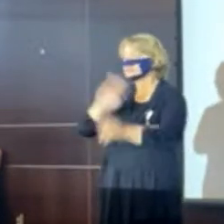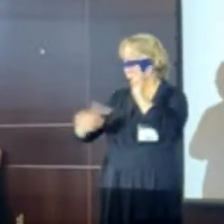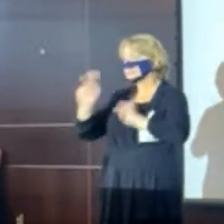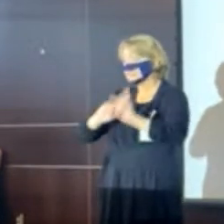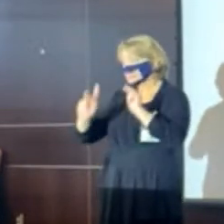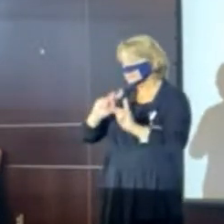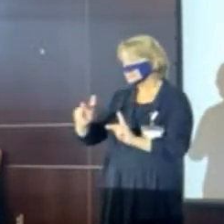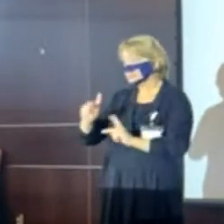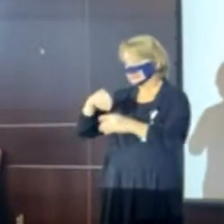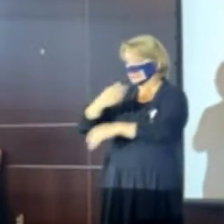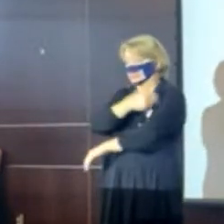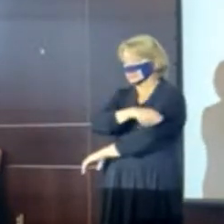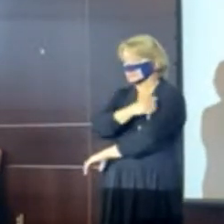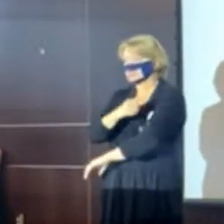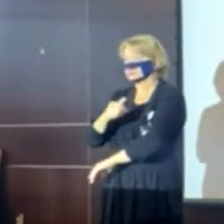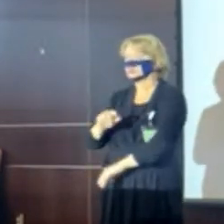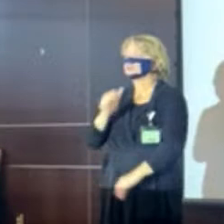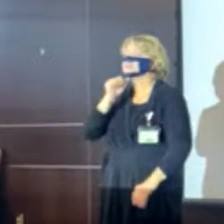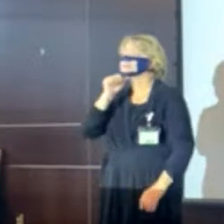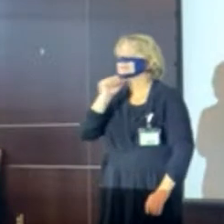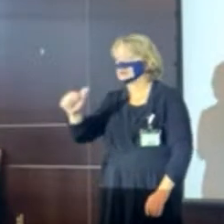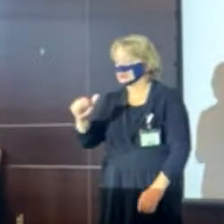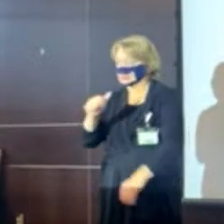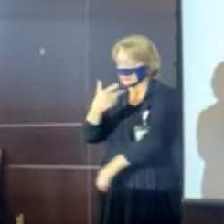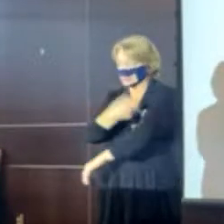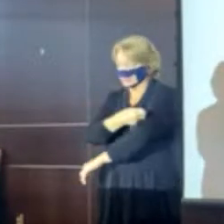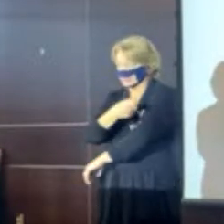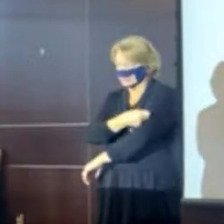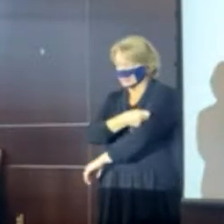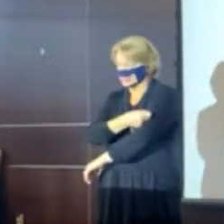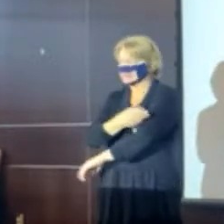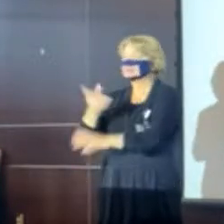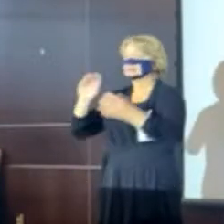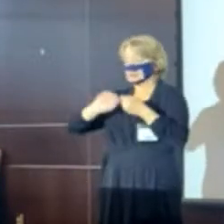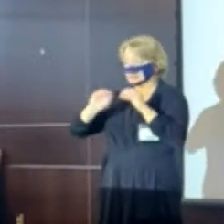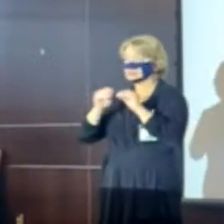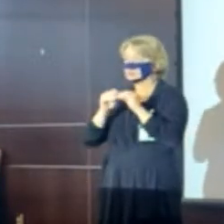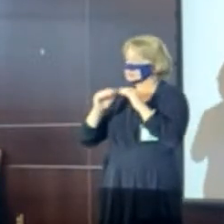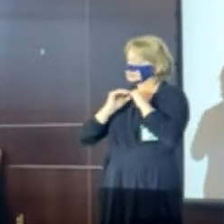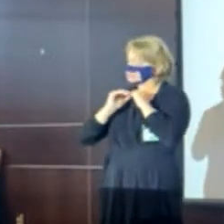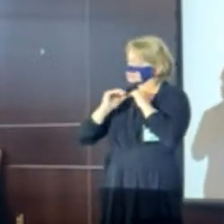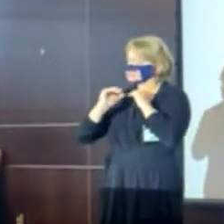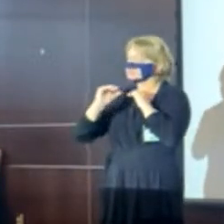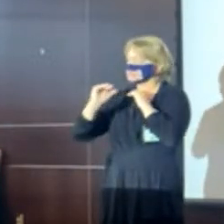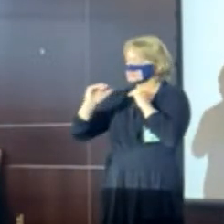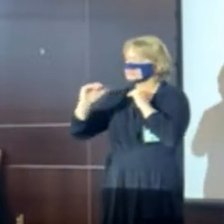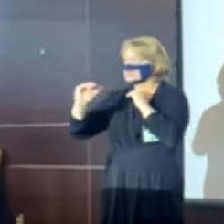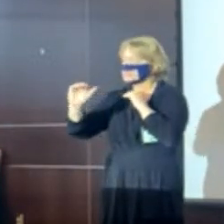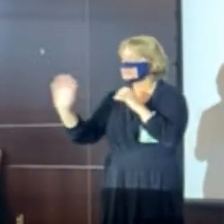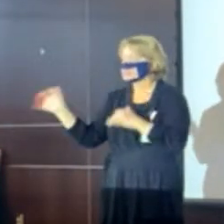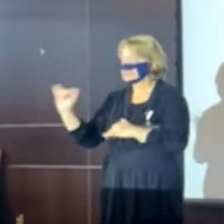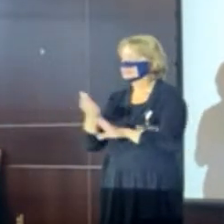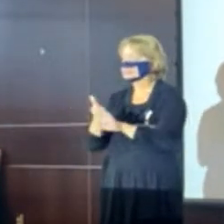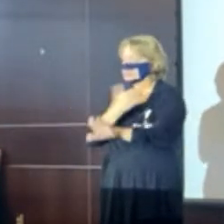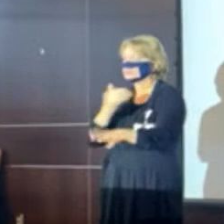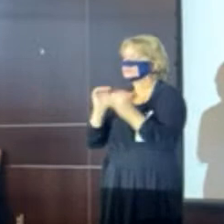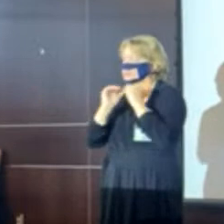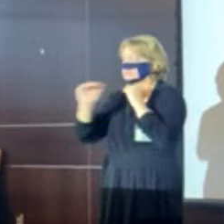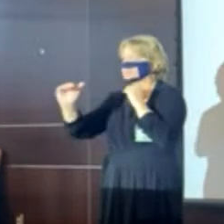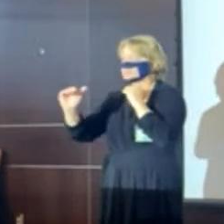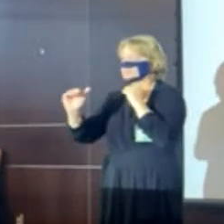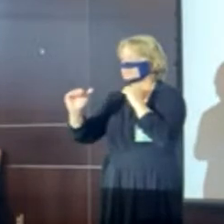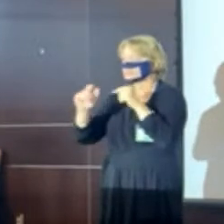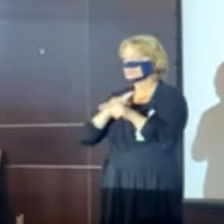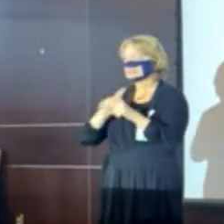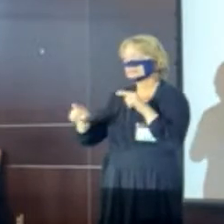are hospitalized are not vaccinated. So that number is staying pretty consistent with where we were before. And then